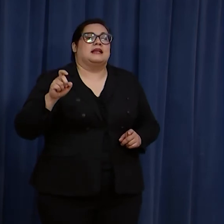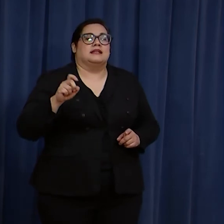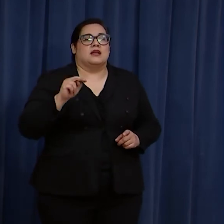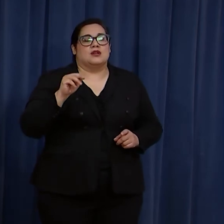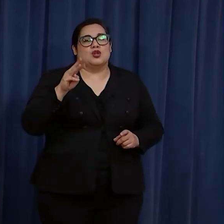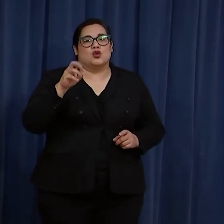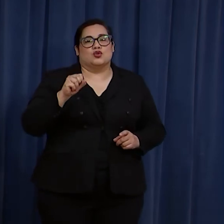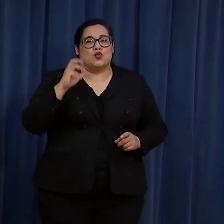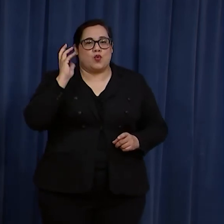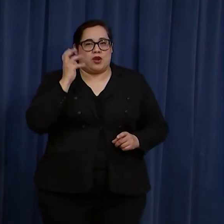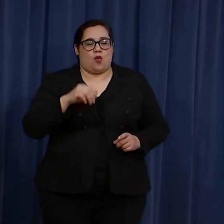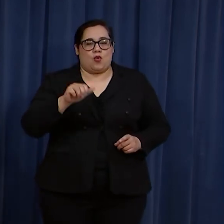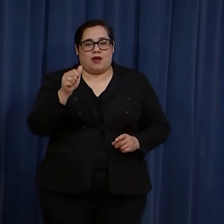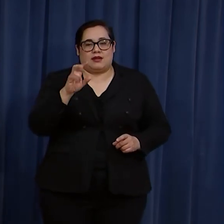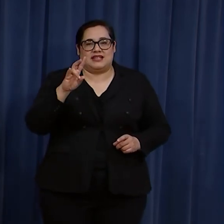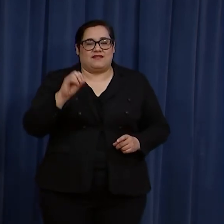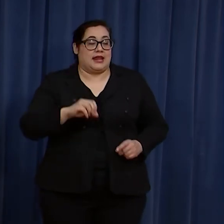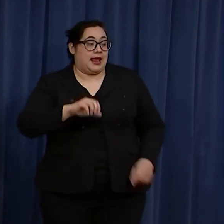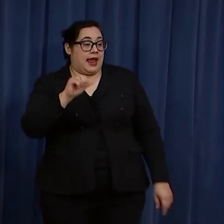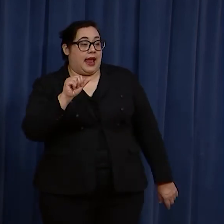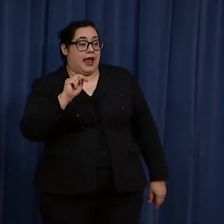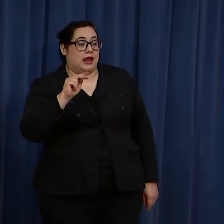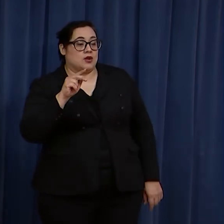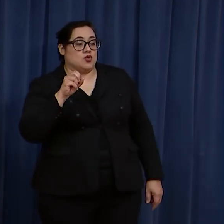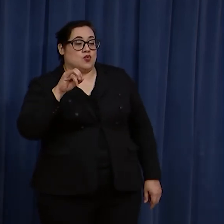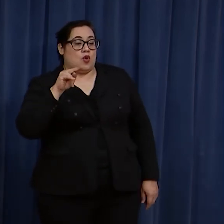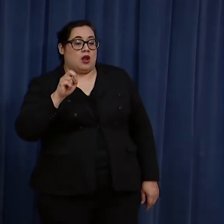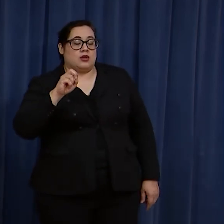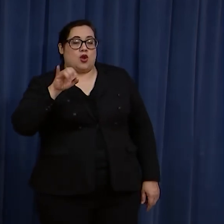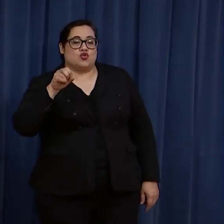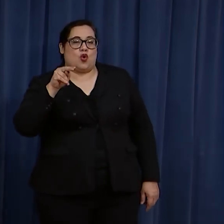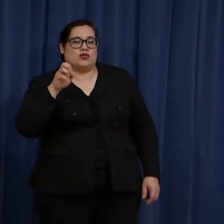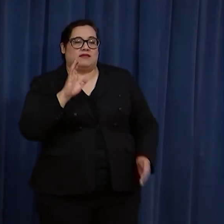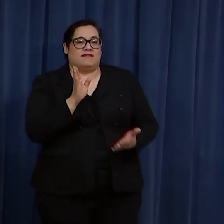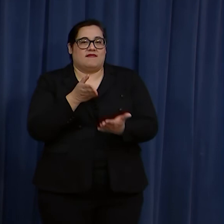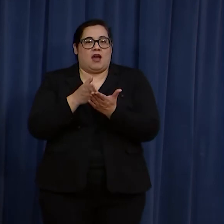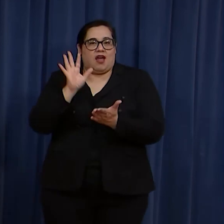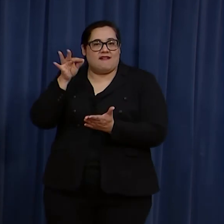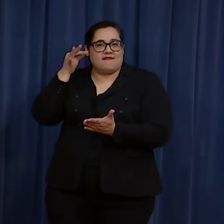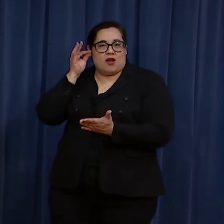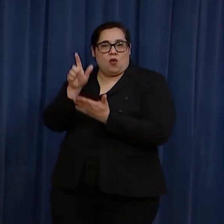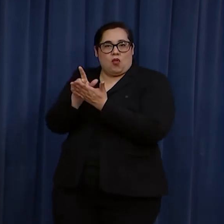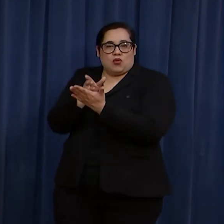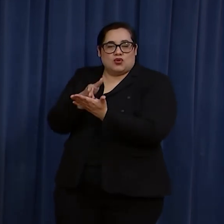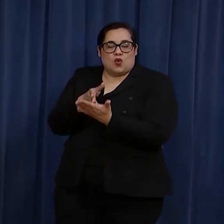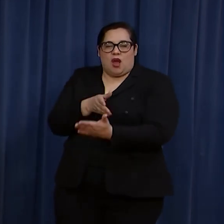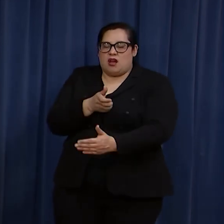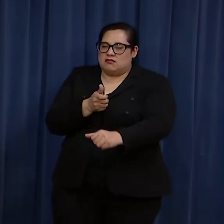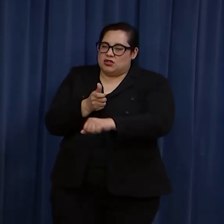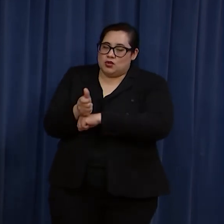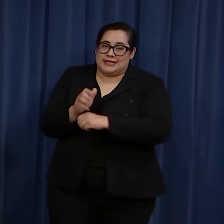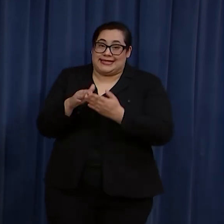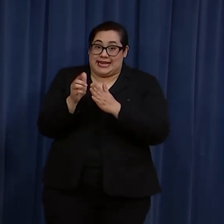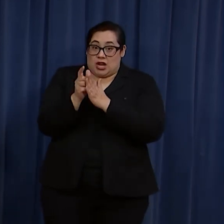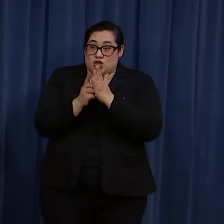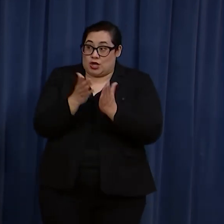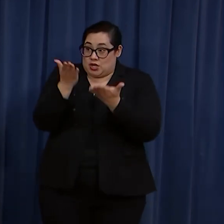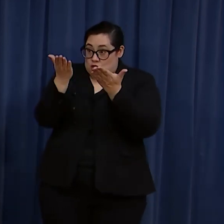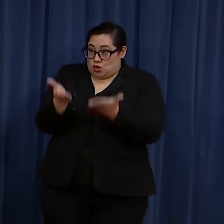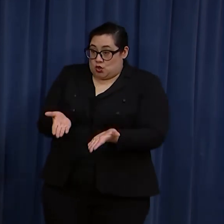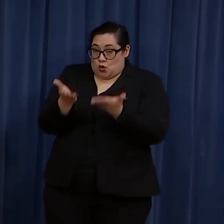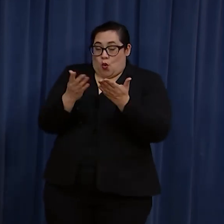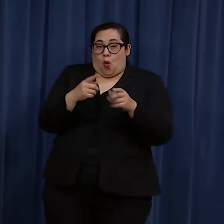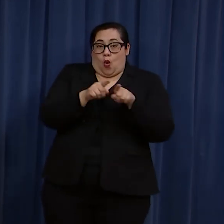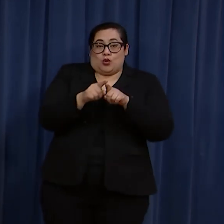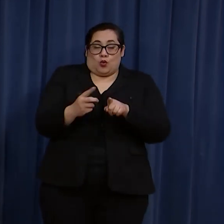1070. Antoine Jones has filed a federal lawsuit accusing city attorney, you, city attorney, and